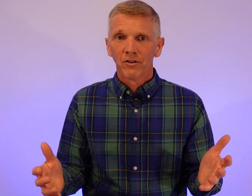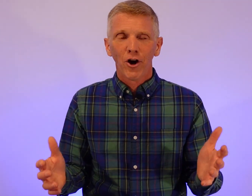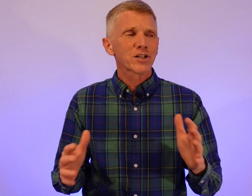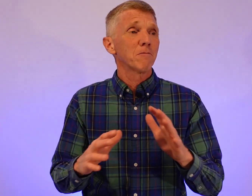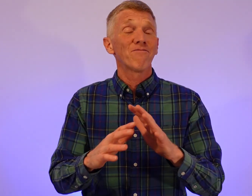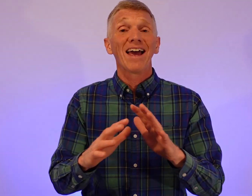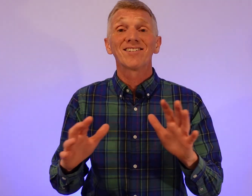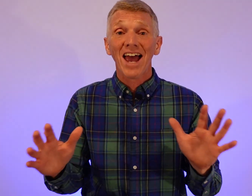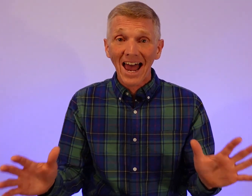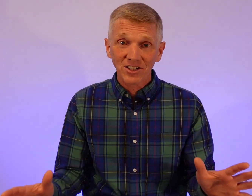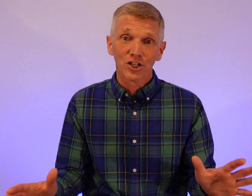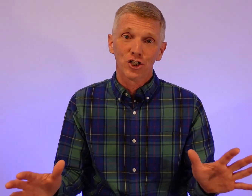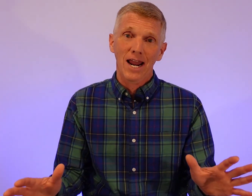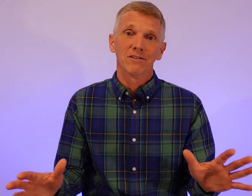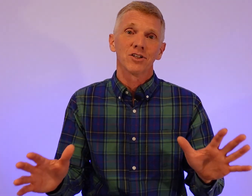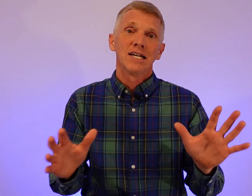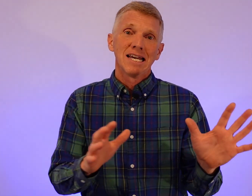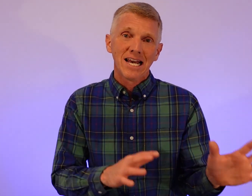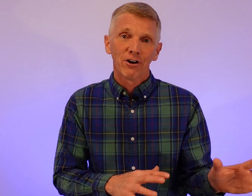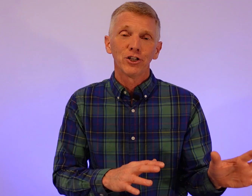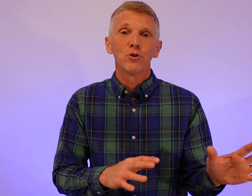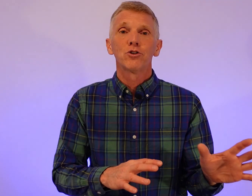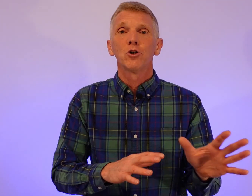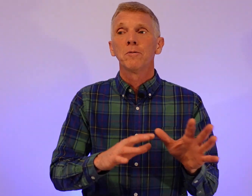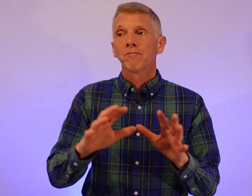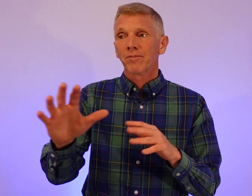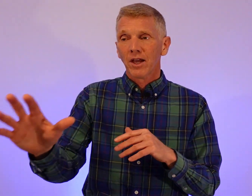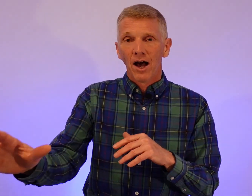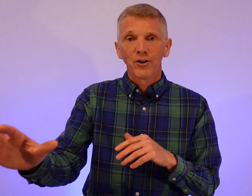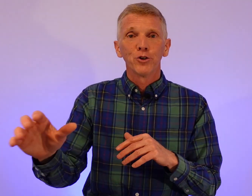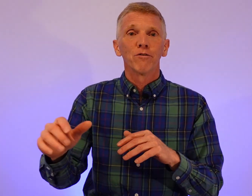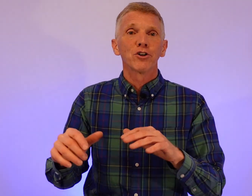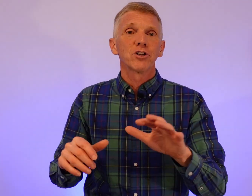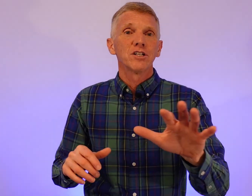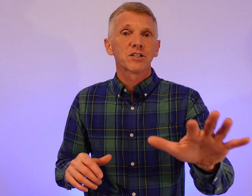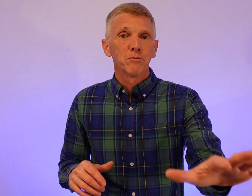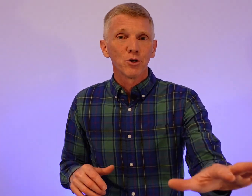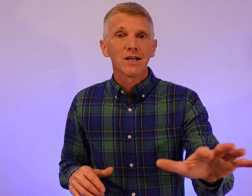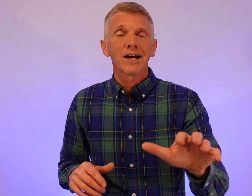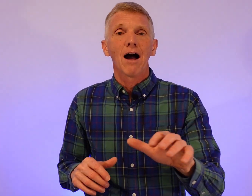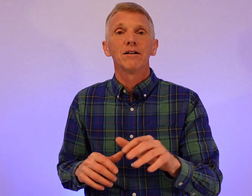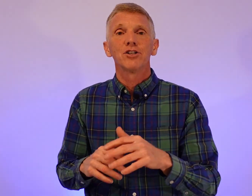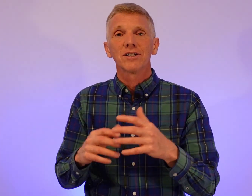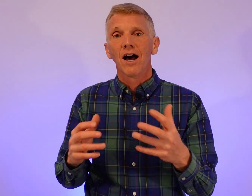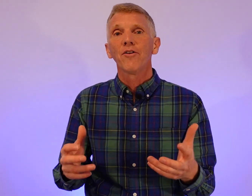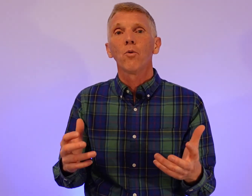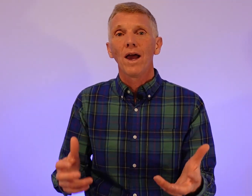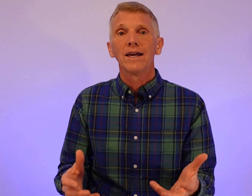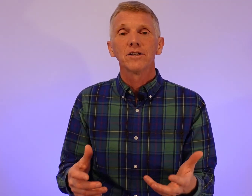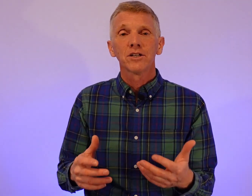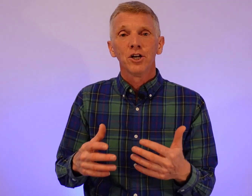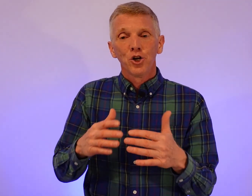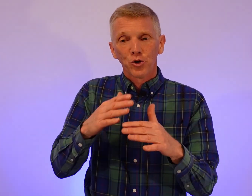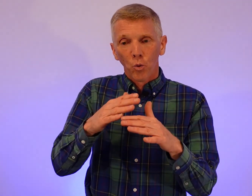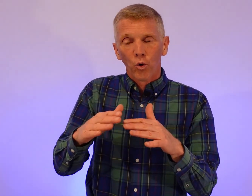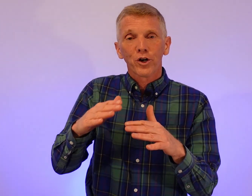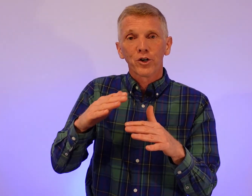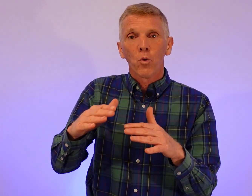are some fantastic channels here on YouTube, other universities, community colleges, other ways to work your way